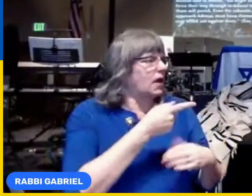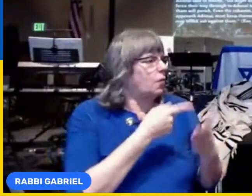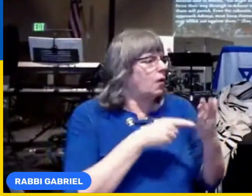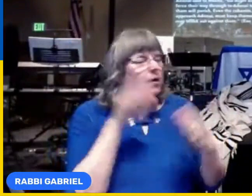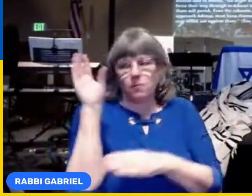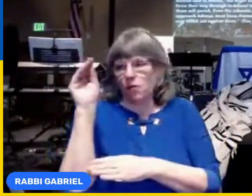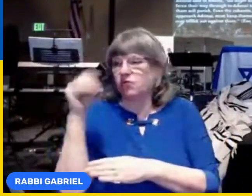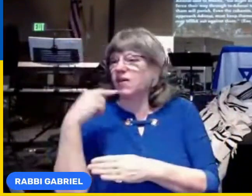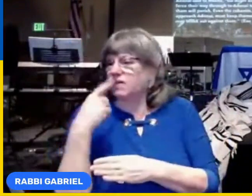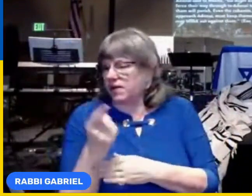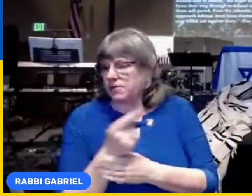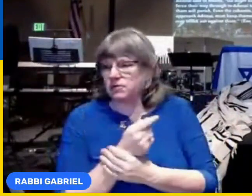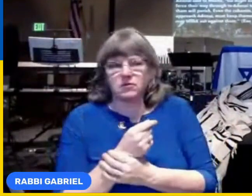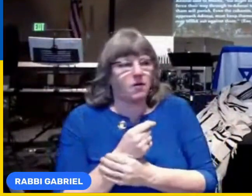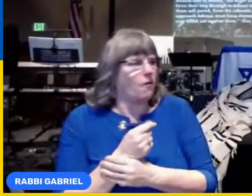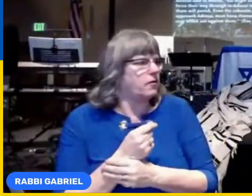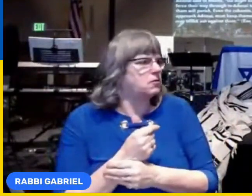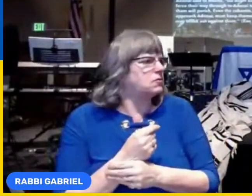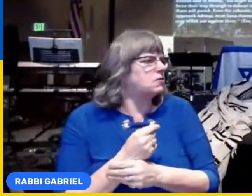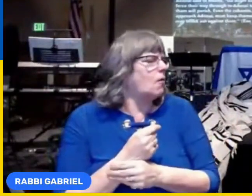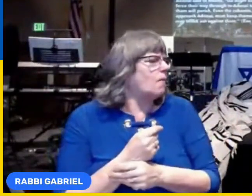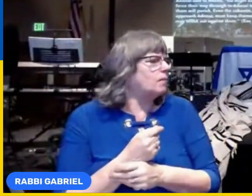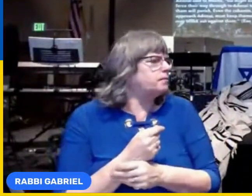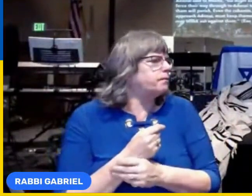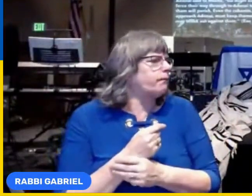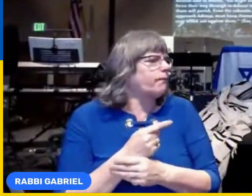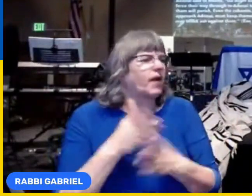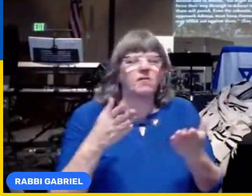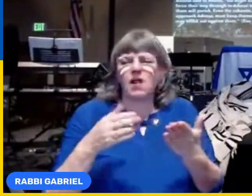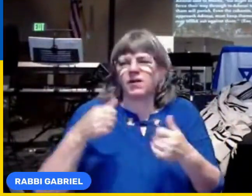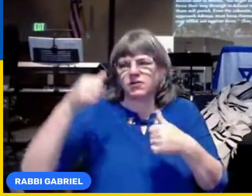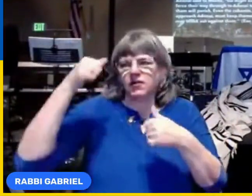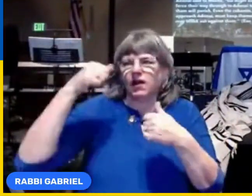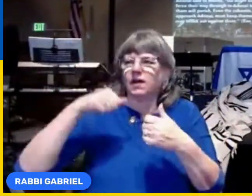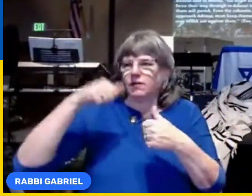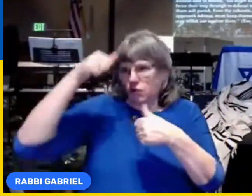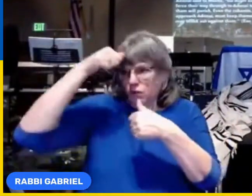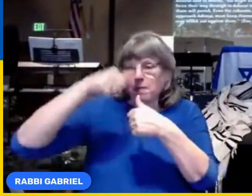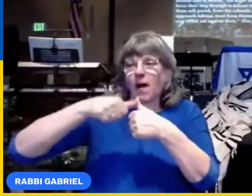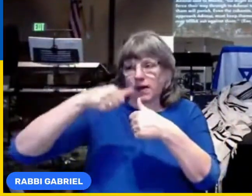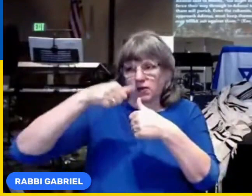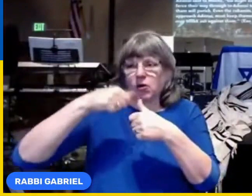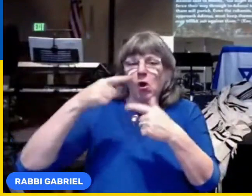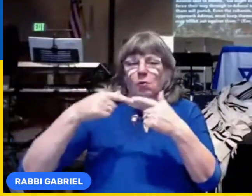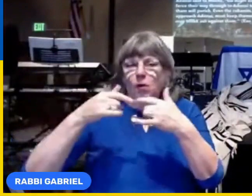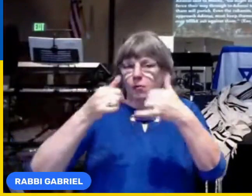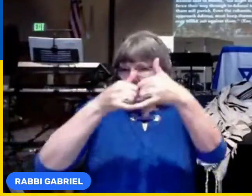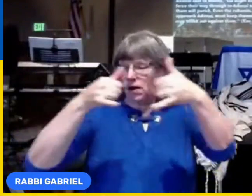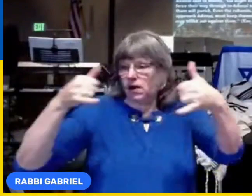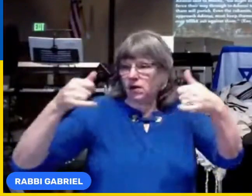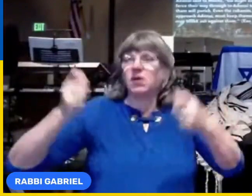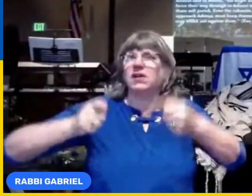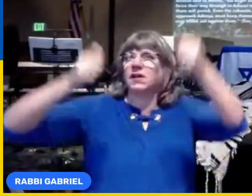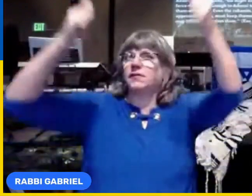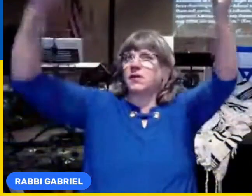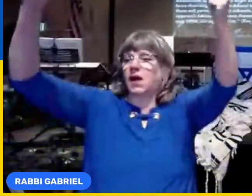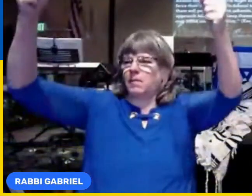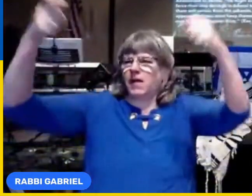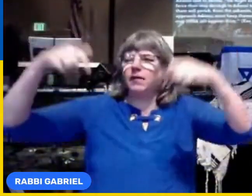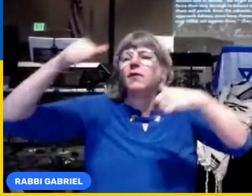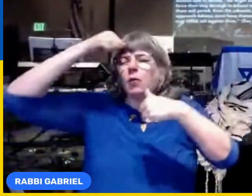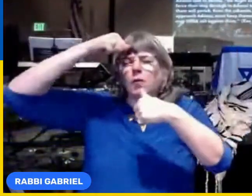you know, and we end with what Moshe used to say. It's supposed to represent that. So we also lift it up, you know.